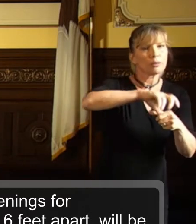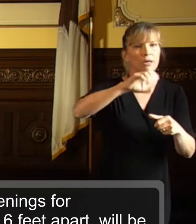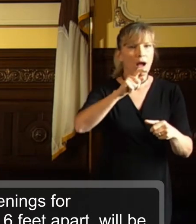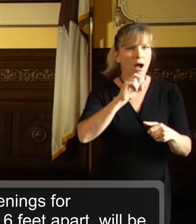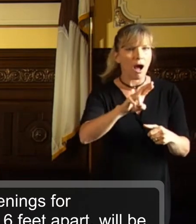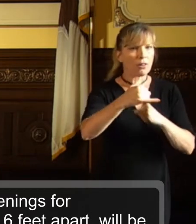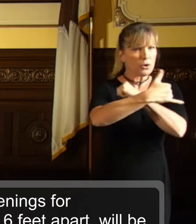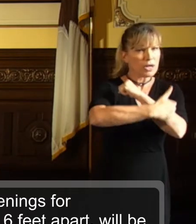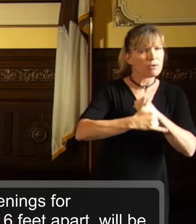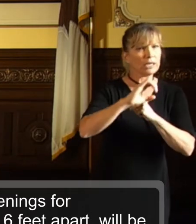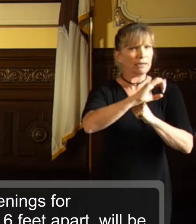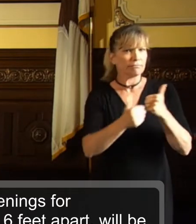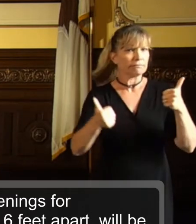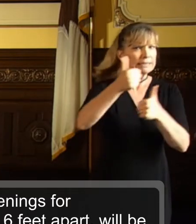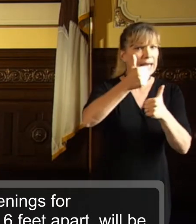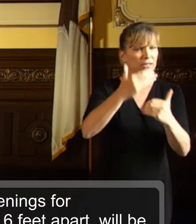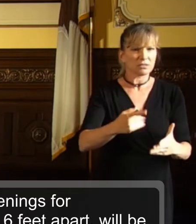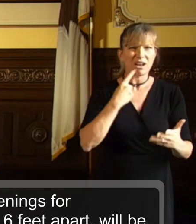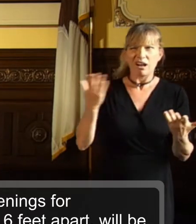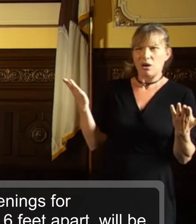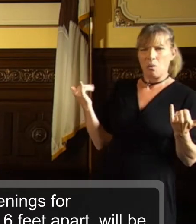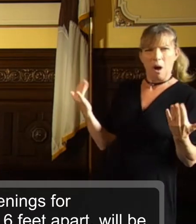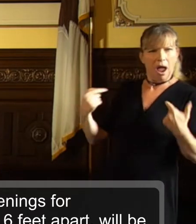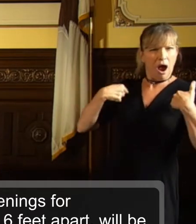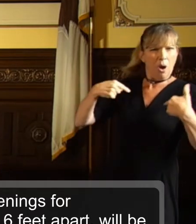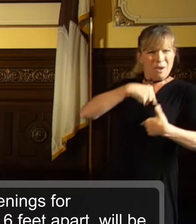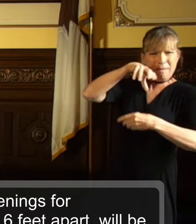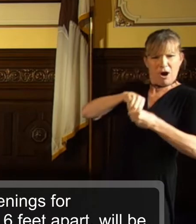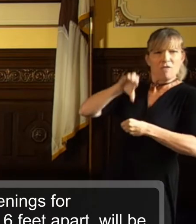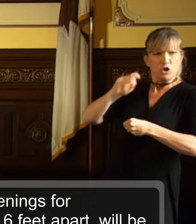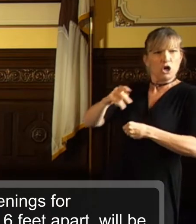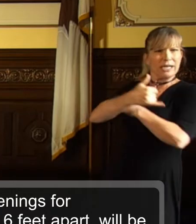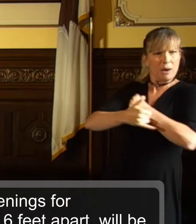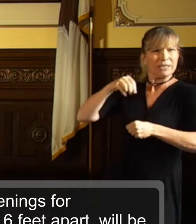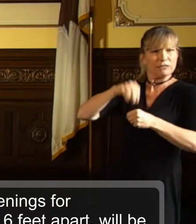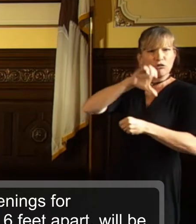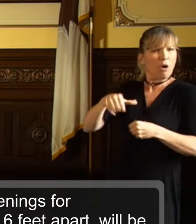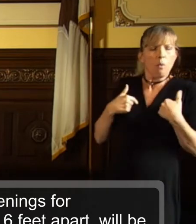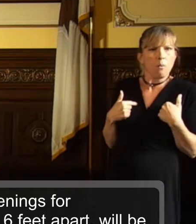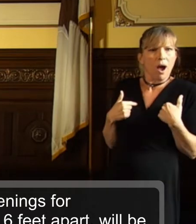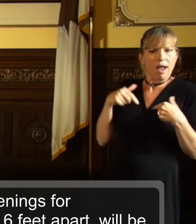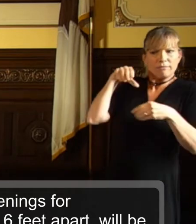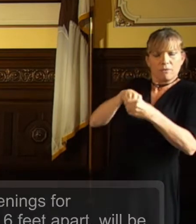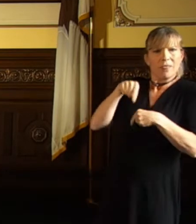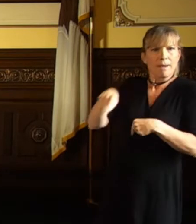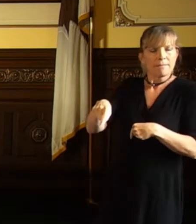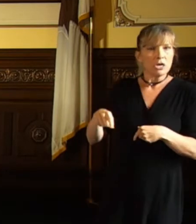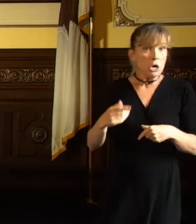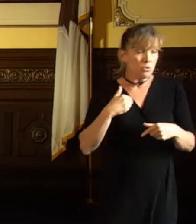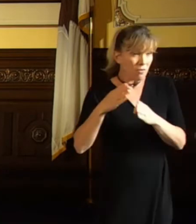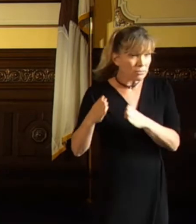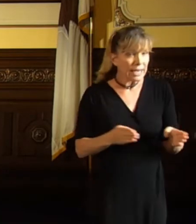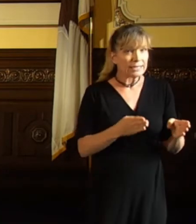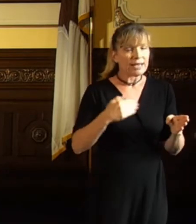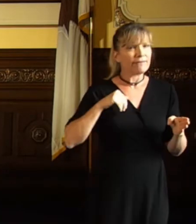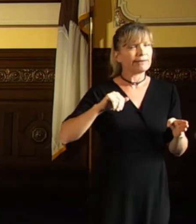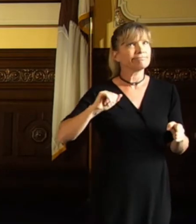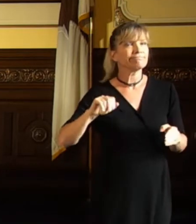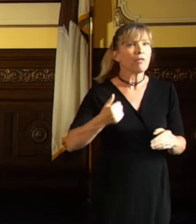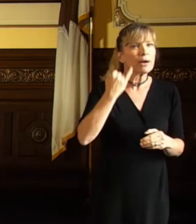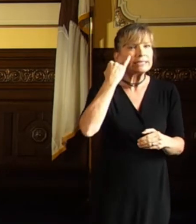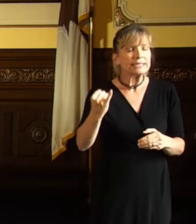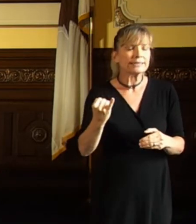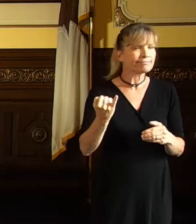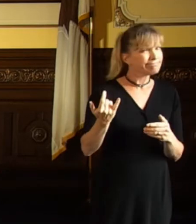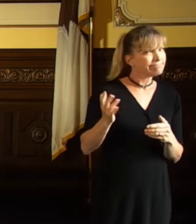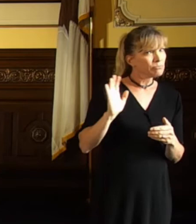County executives that are saying, why are we part of Cook County in Chicago? So do you have any plans, any second thoughts as to